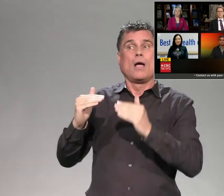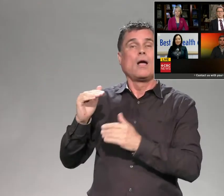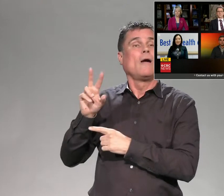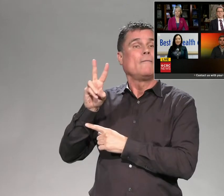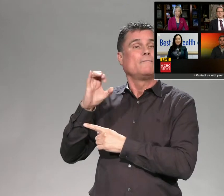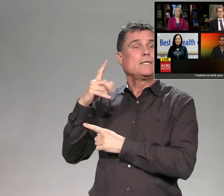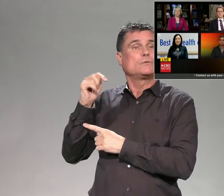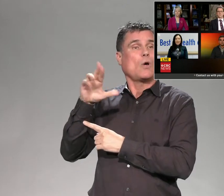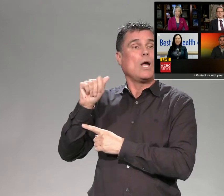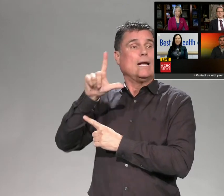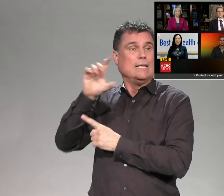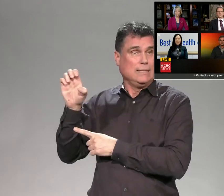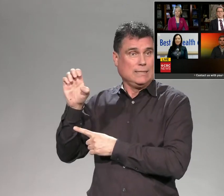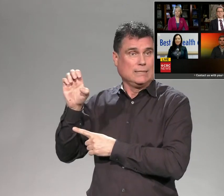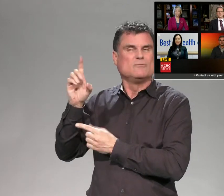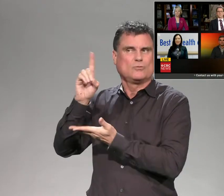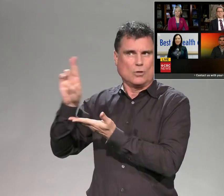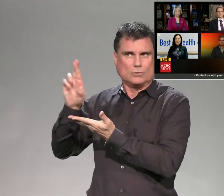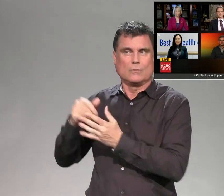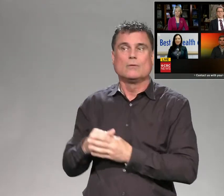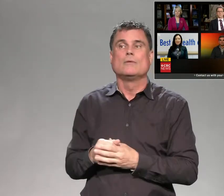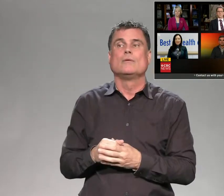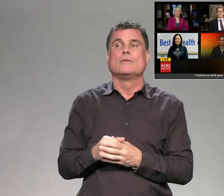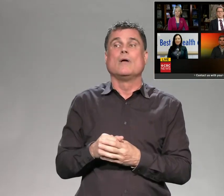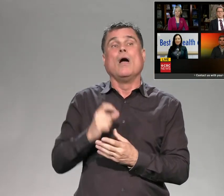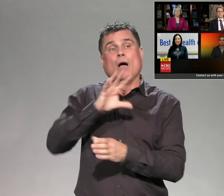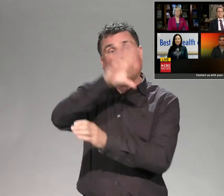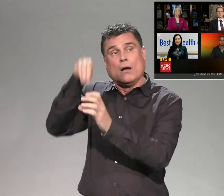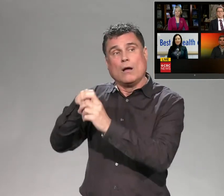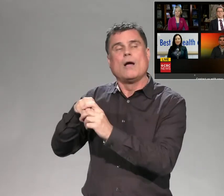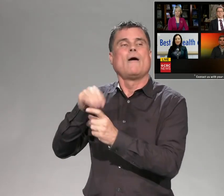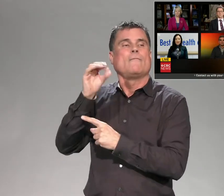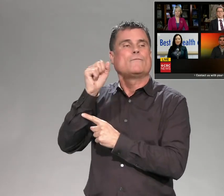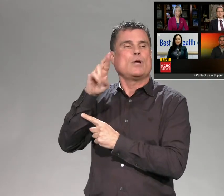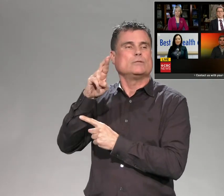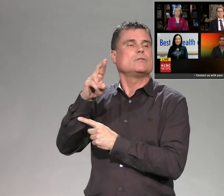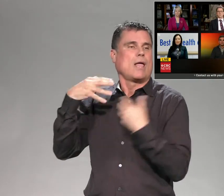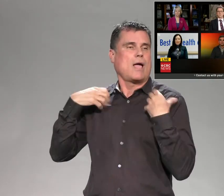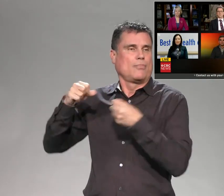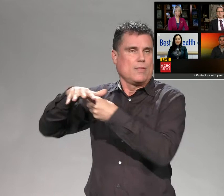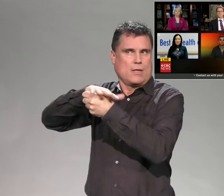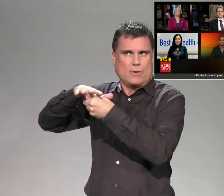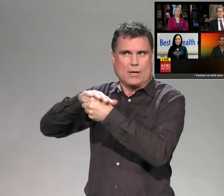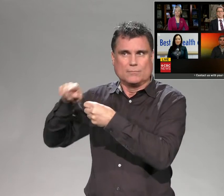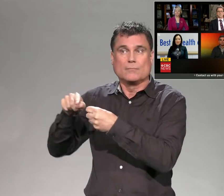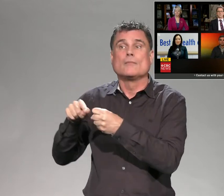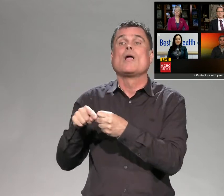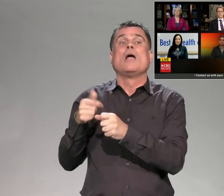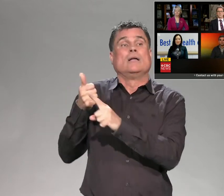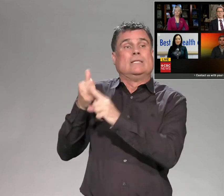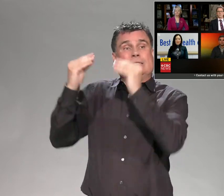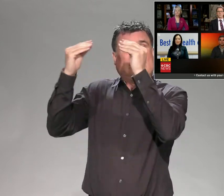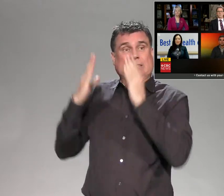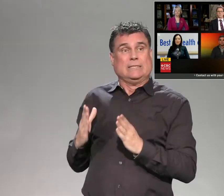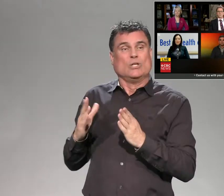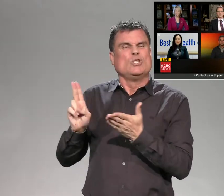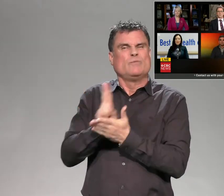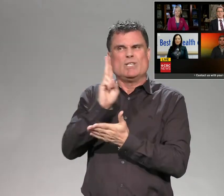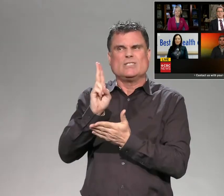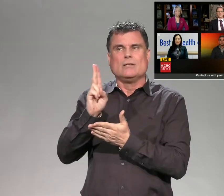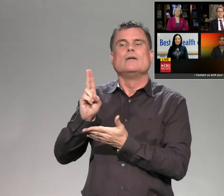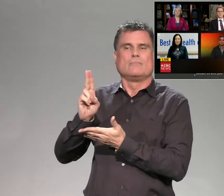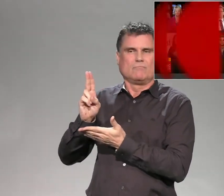Professor Mahesh Nagarajan is the Senior Associate Dean for Research at the UBC Sauder School of Business and an expert in supply